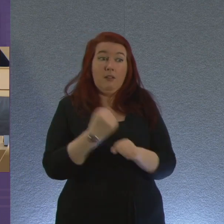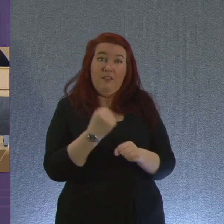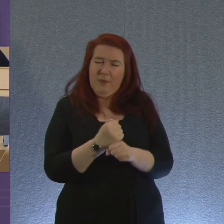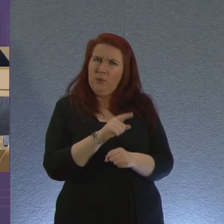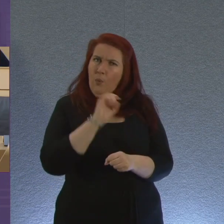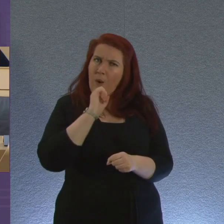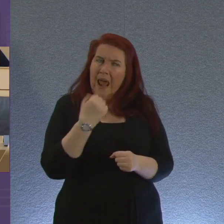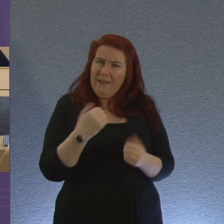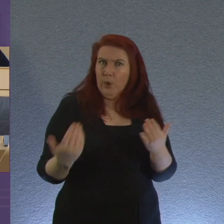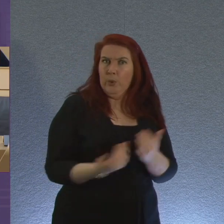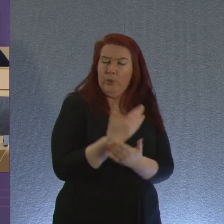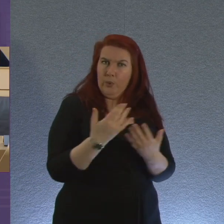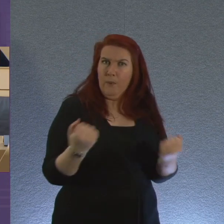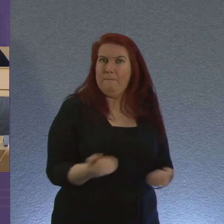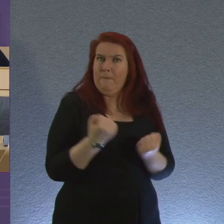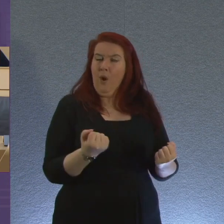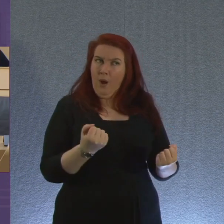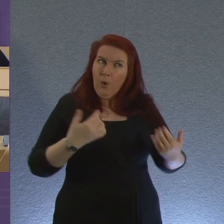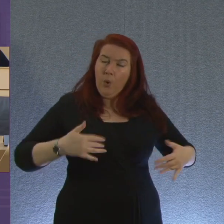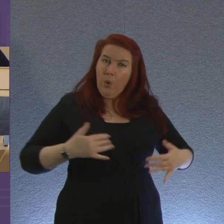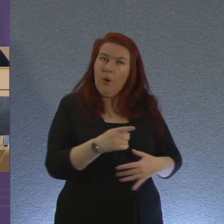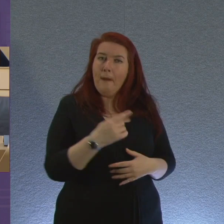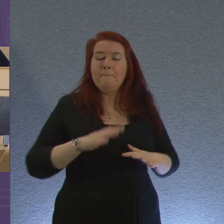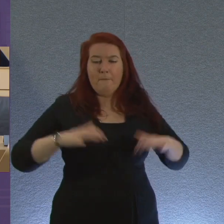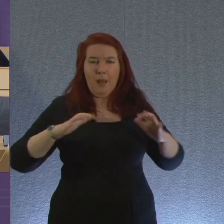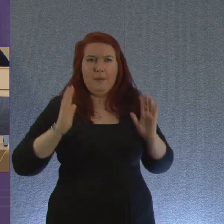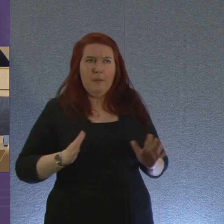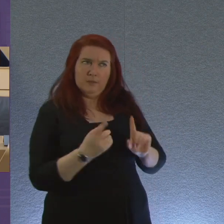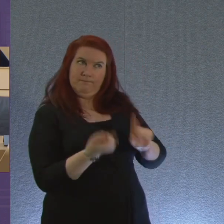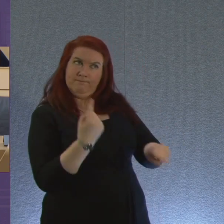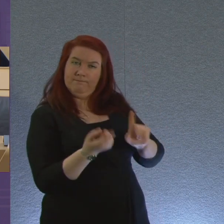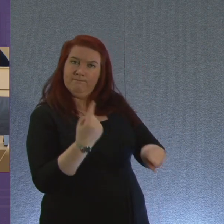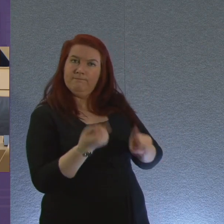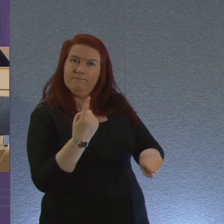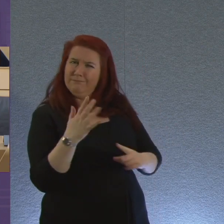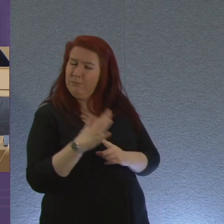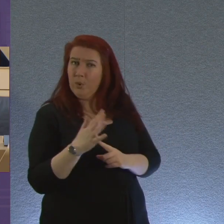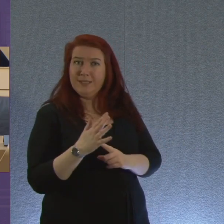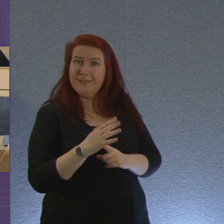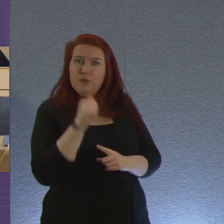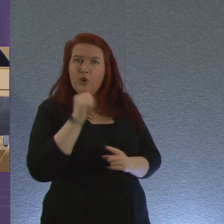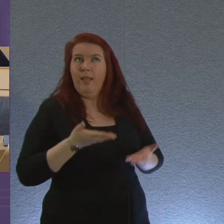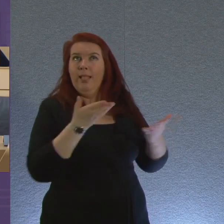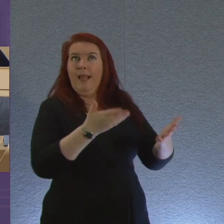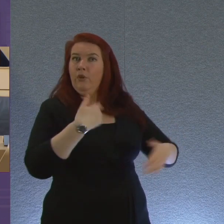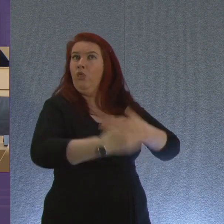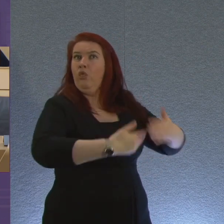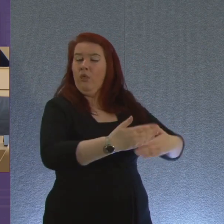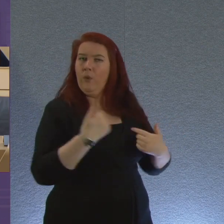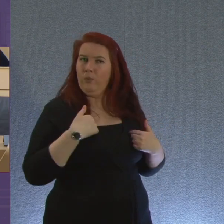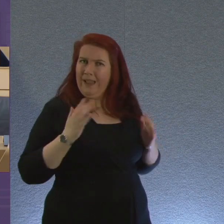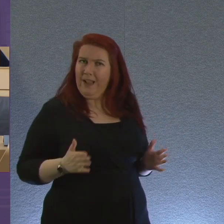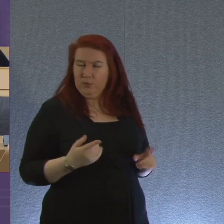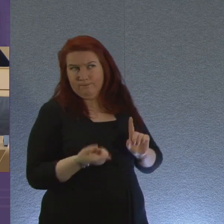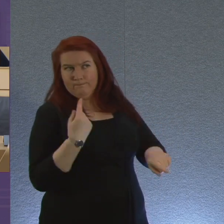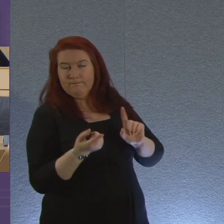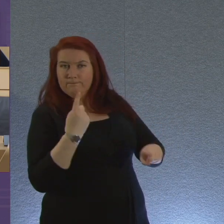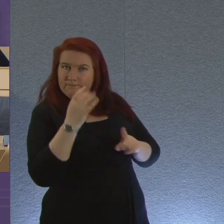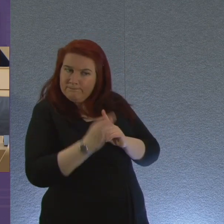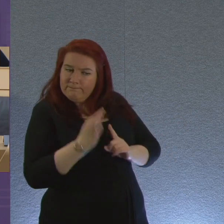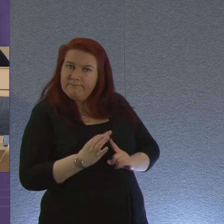is being held to account by this Parliament will be important. And that's why the point that was made earlier by